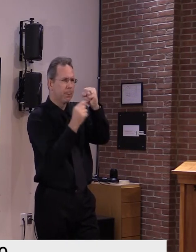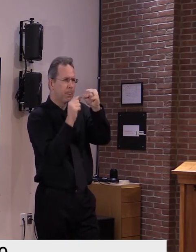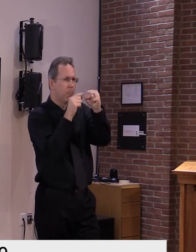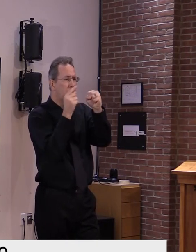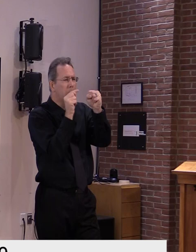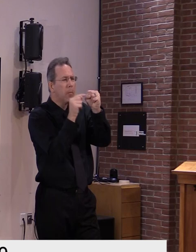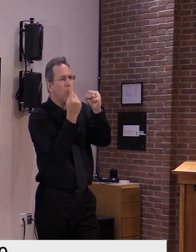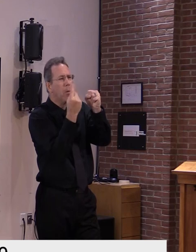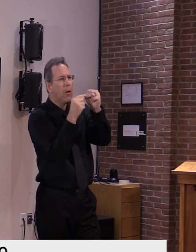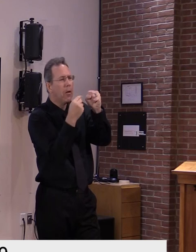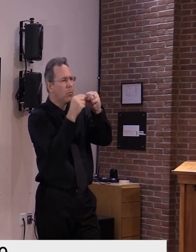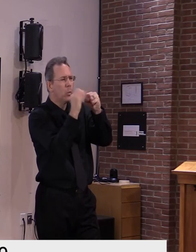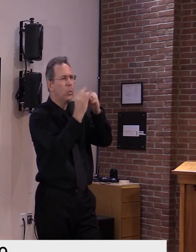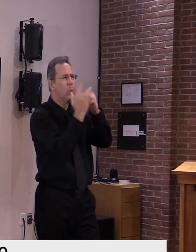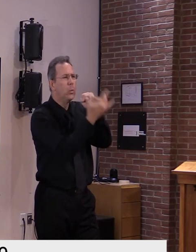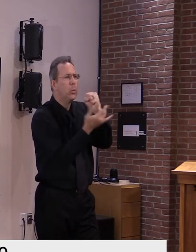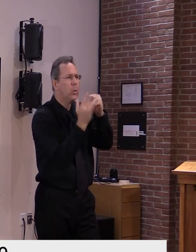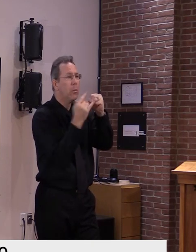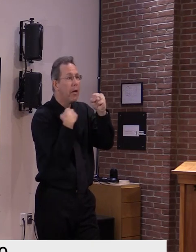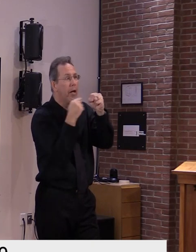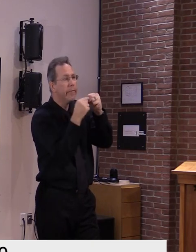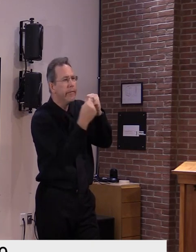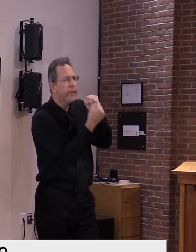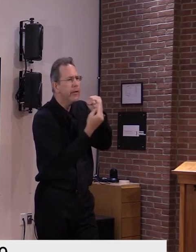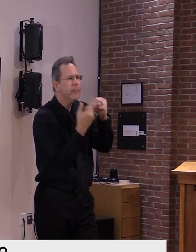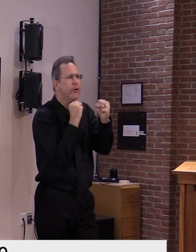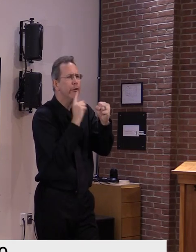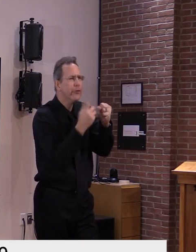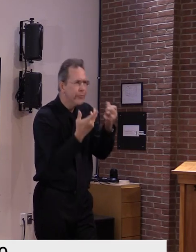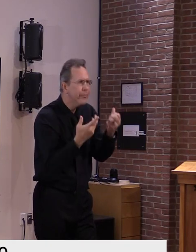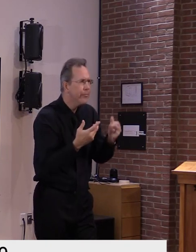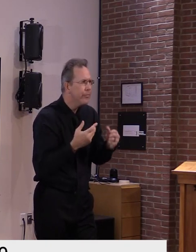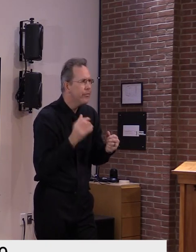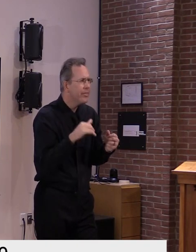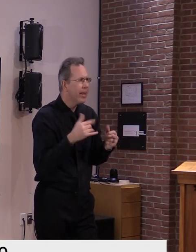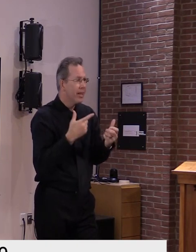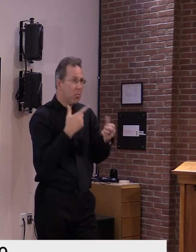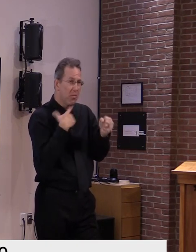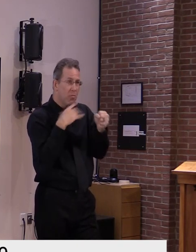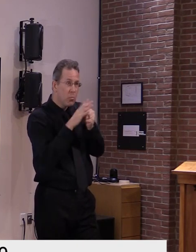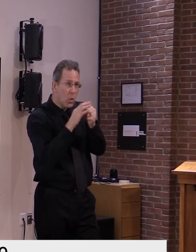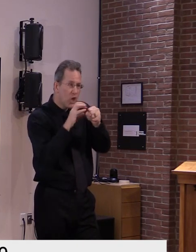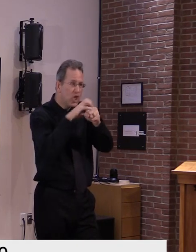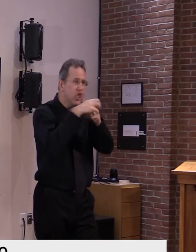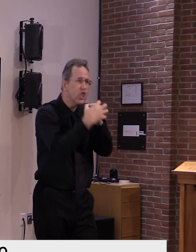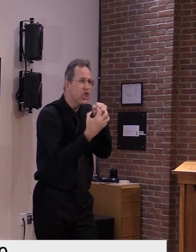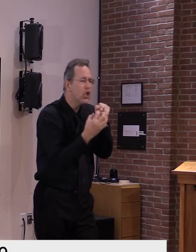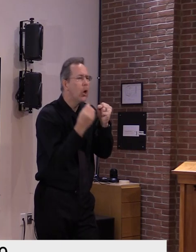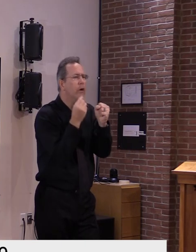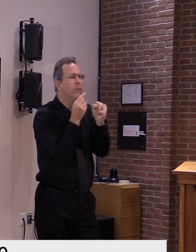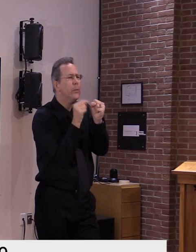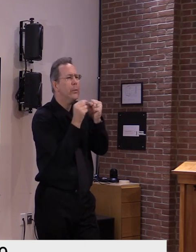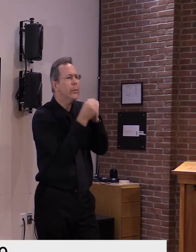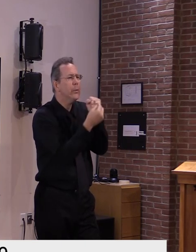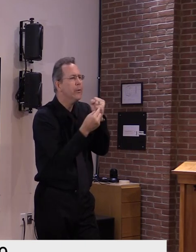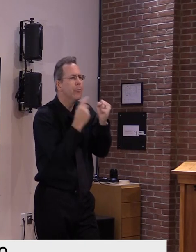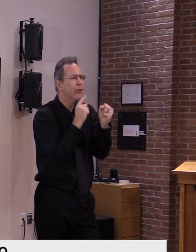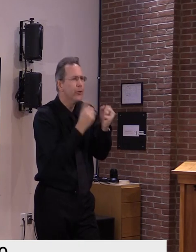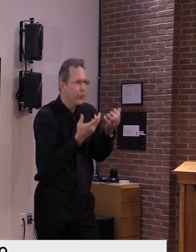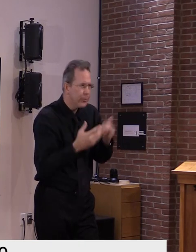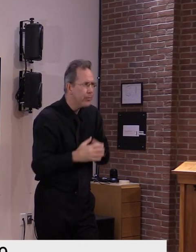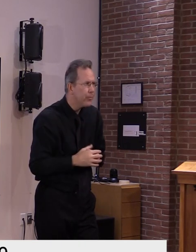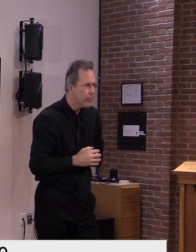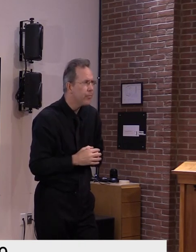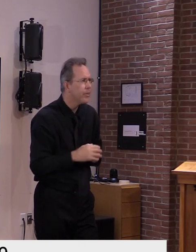they were a residual of a previous infection, or just a very sensitive test. So we don't really